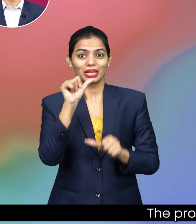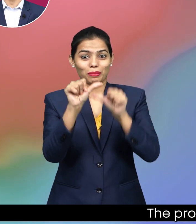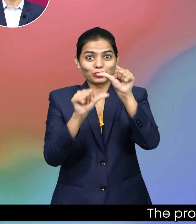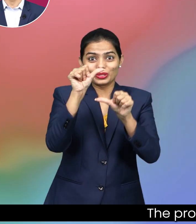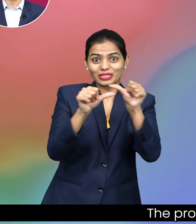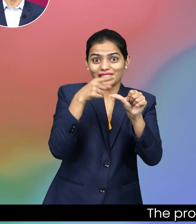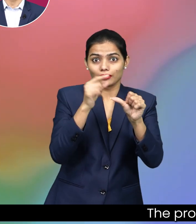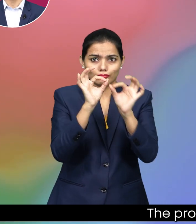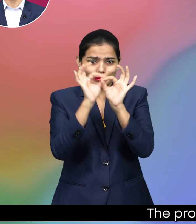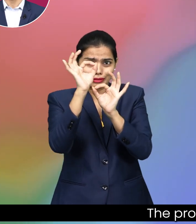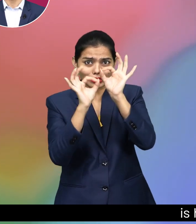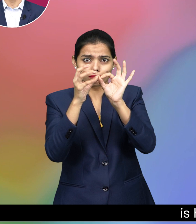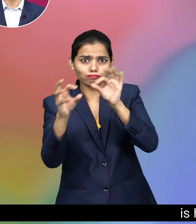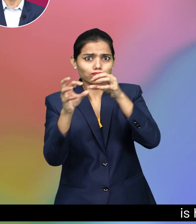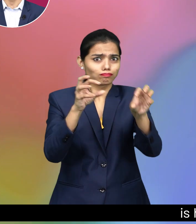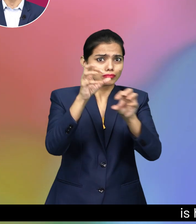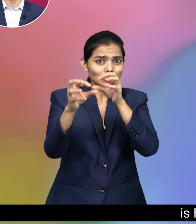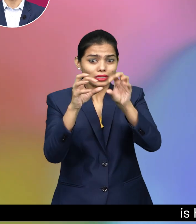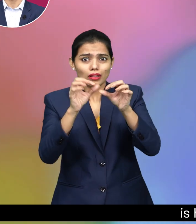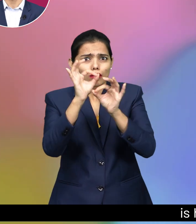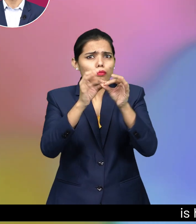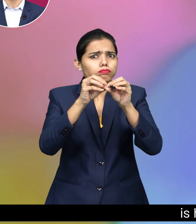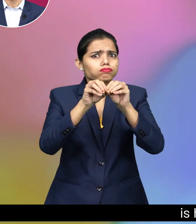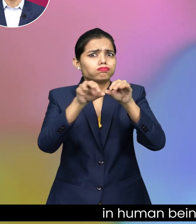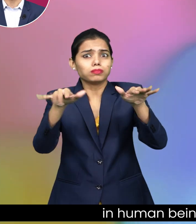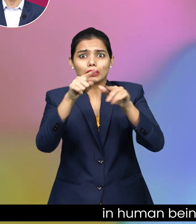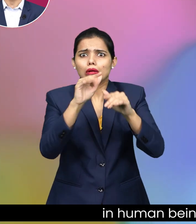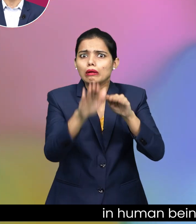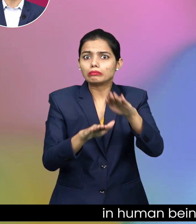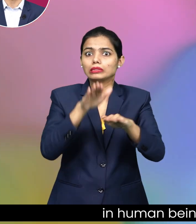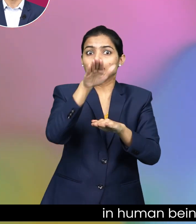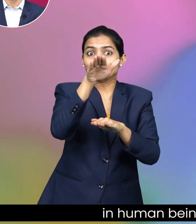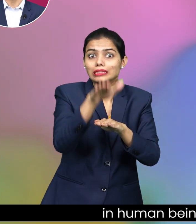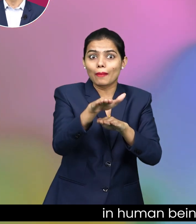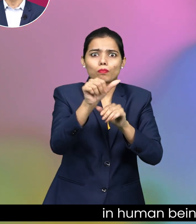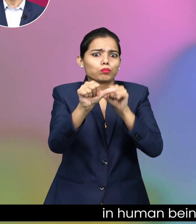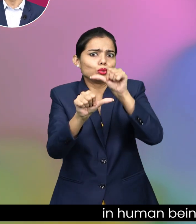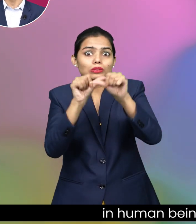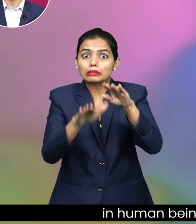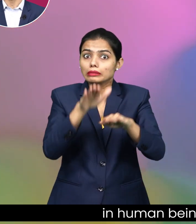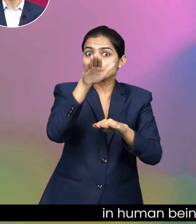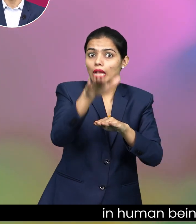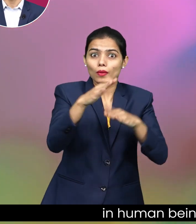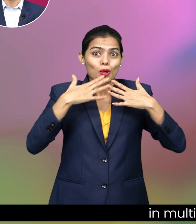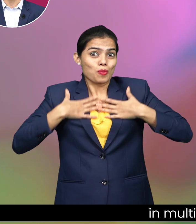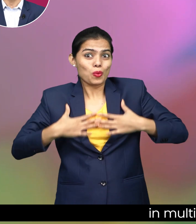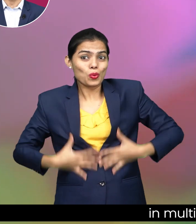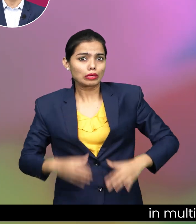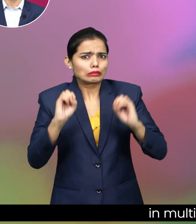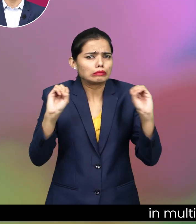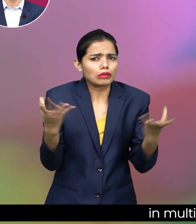The process of cell division is highly evolved in human beings and is highly regulated